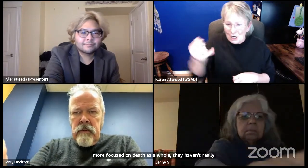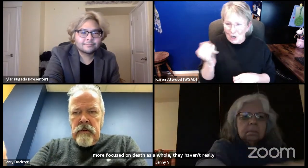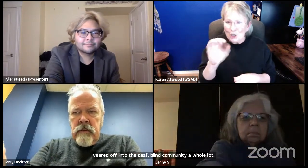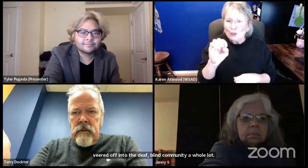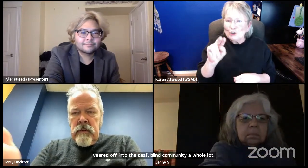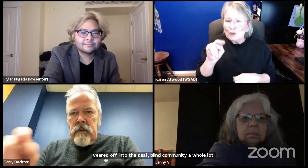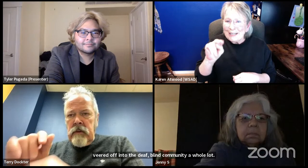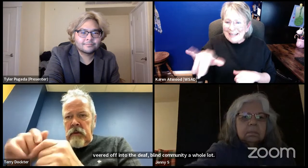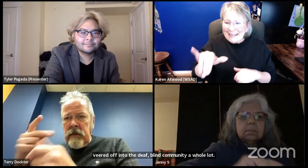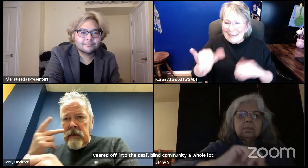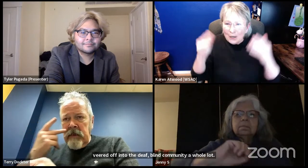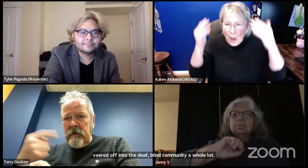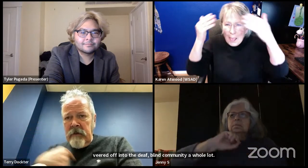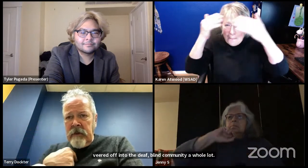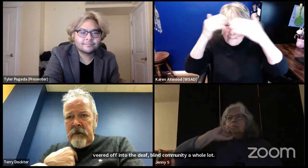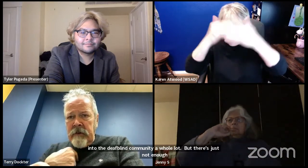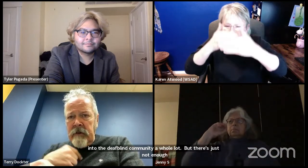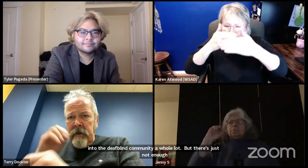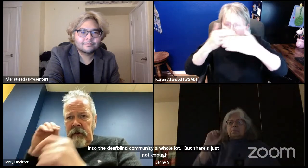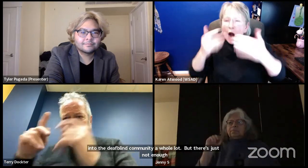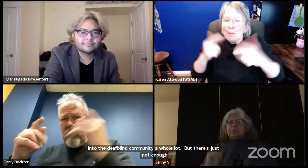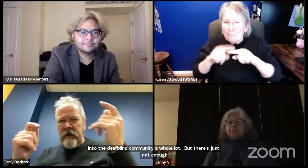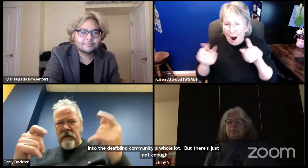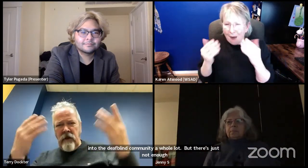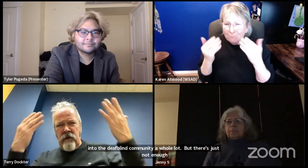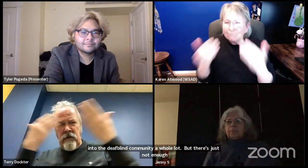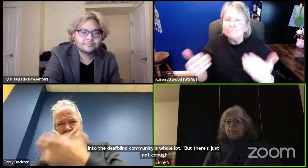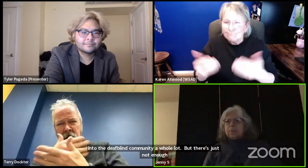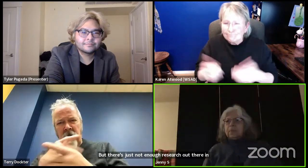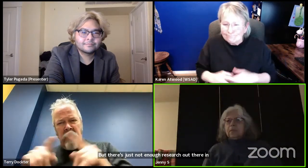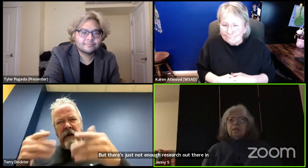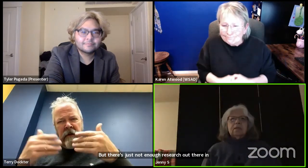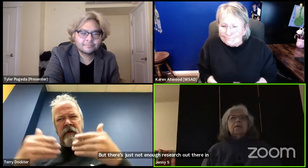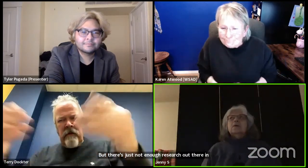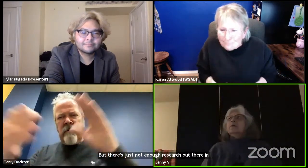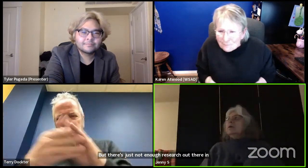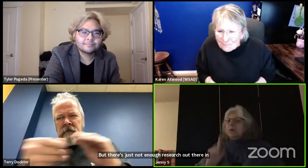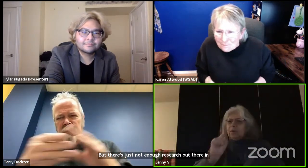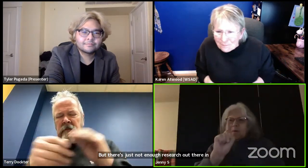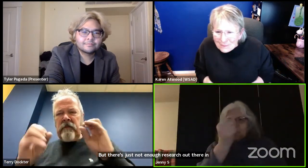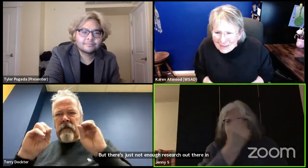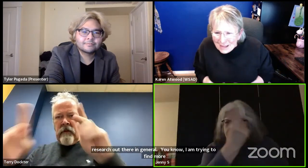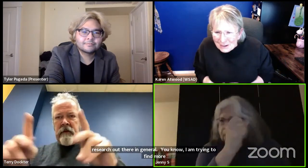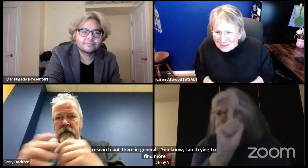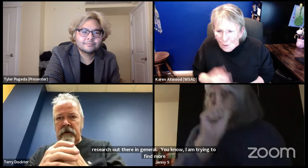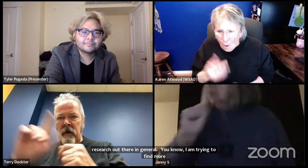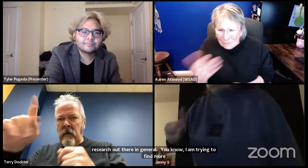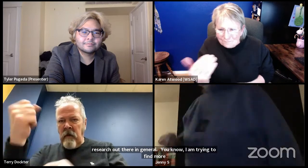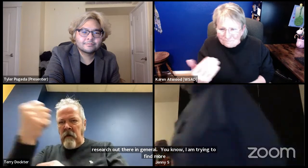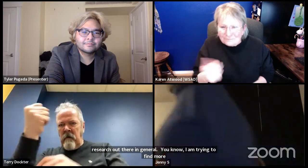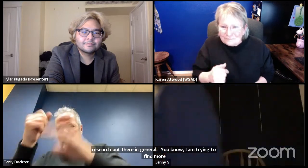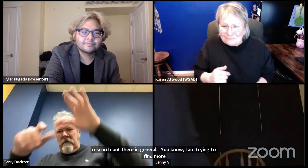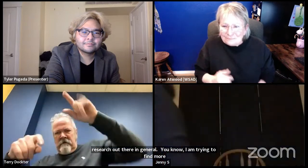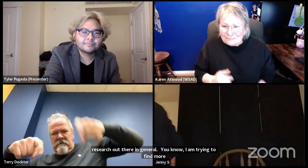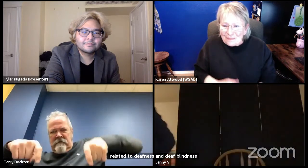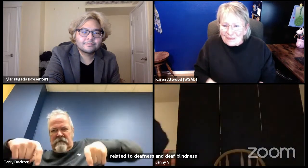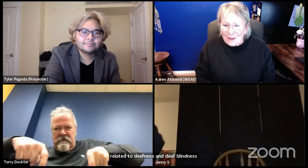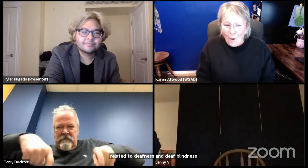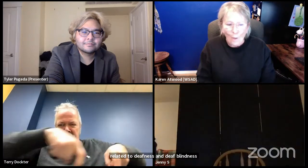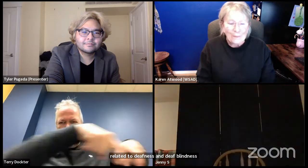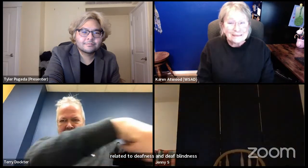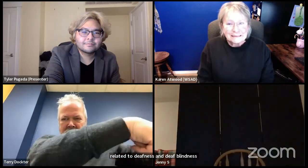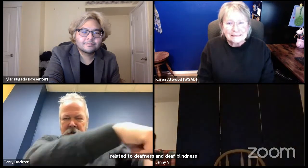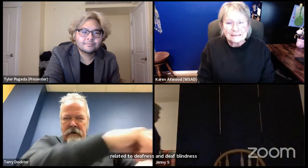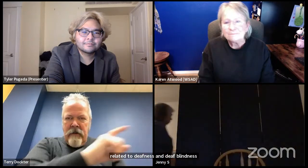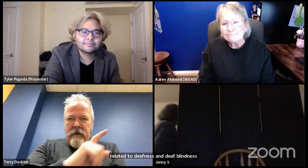This is Jenny. Can you see me? Karen says it's very dark, but I think we can give it a shot. Jenny says,